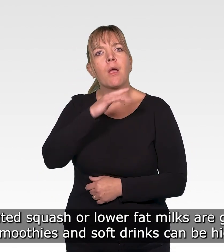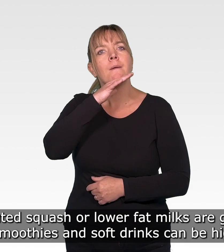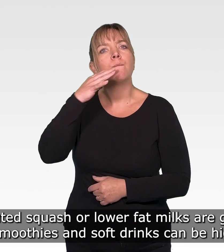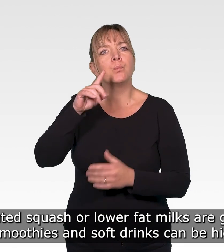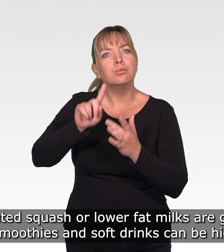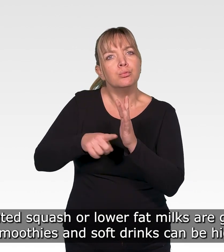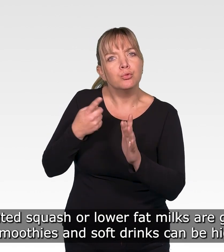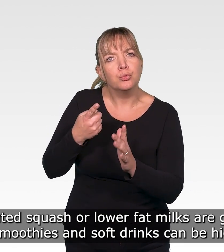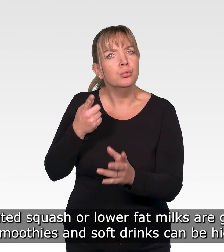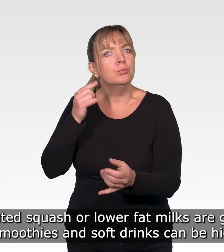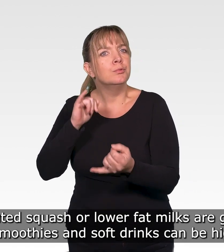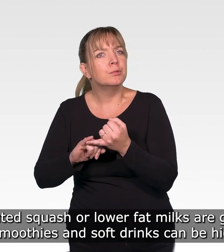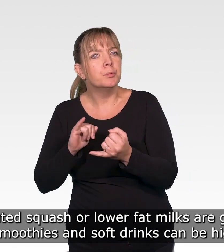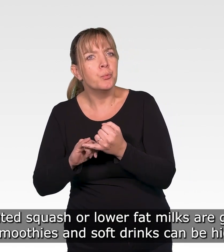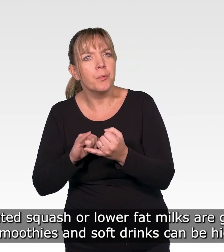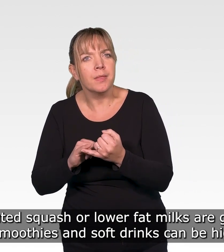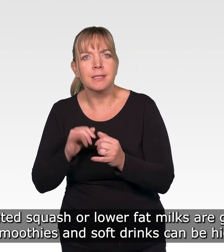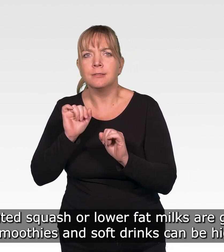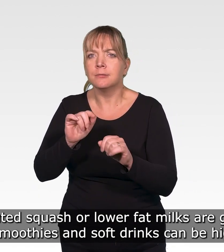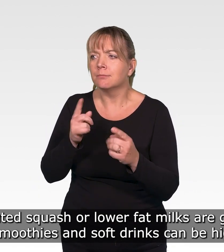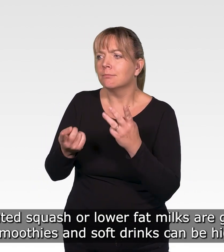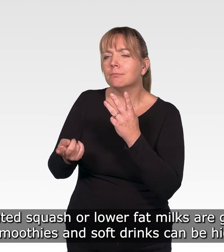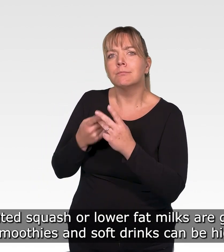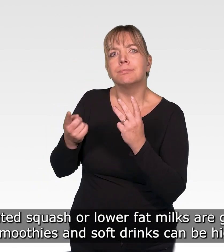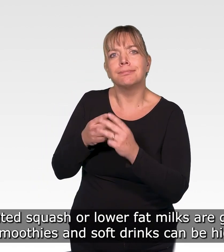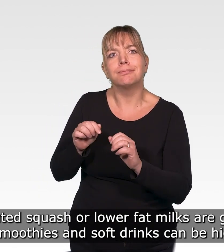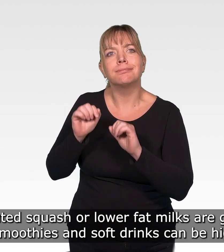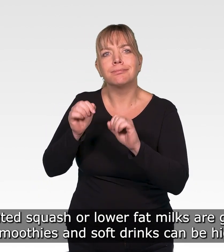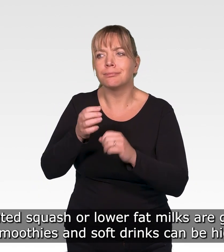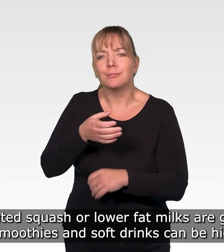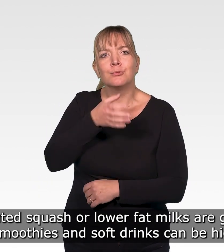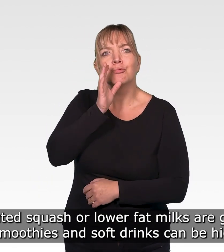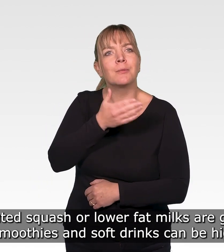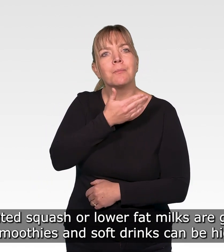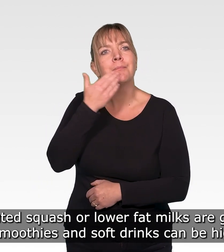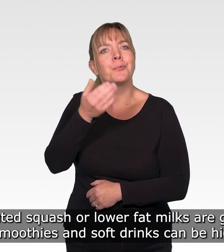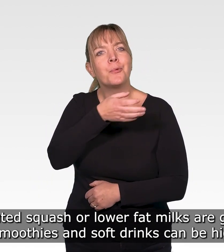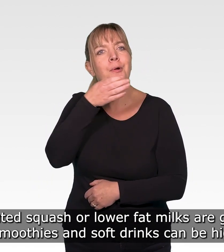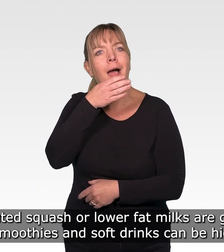Fruit juice, smoothies, and soft drinks can be high in sugar, which dehydrates the body.